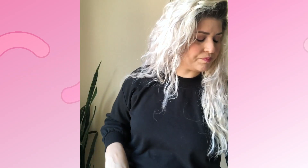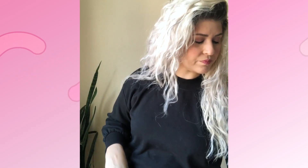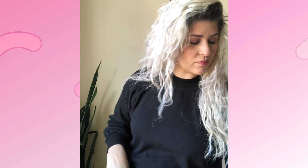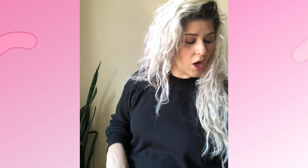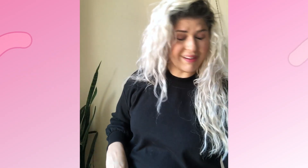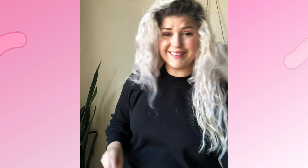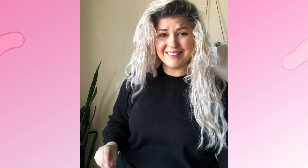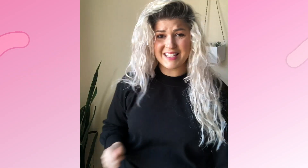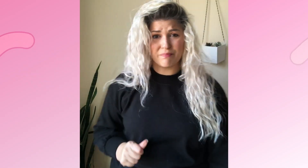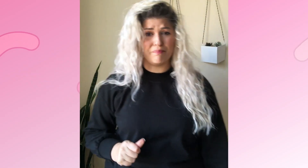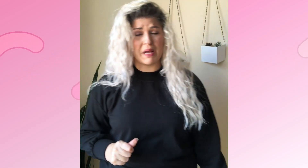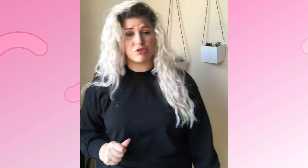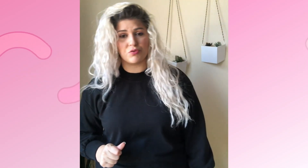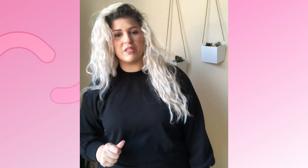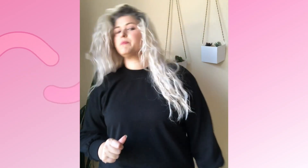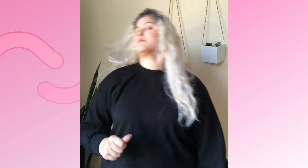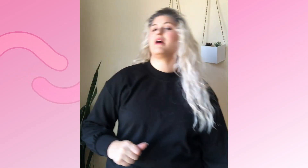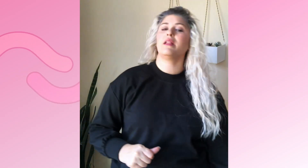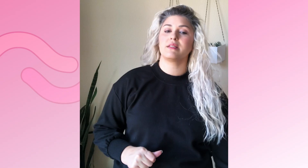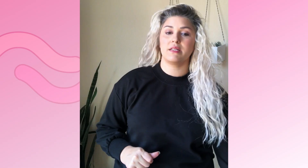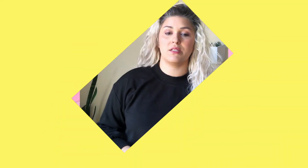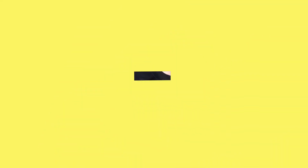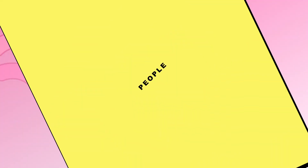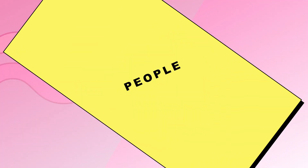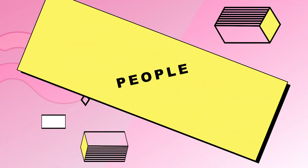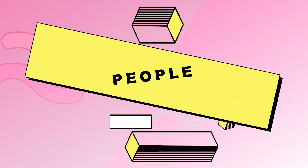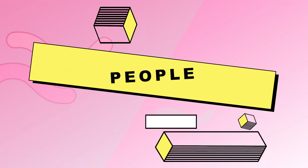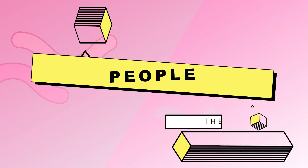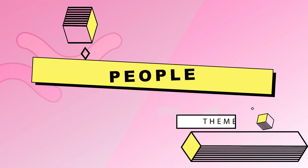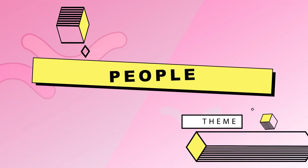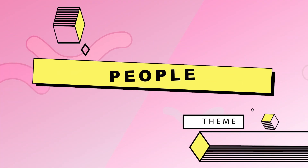done. All right, let's bust through this because we've got a lot of signs to do.